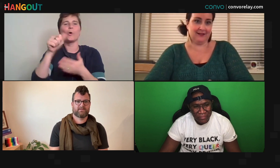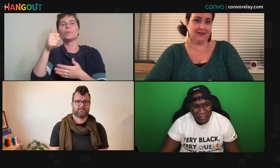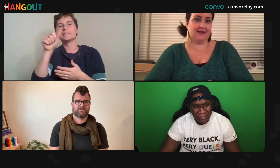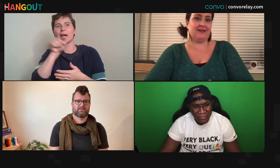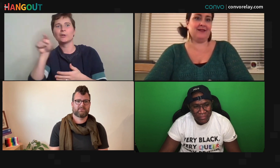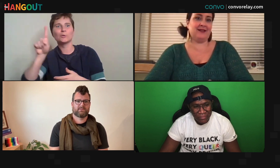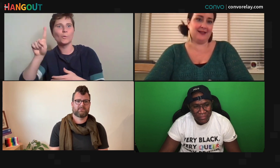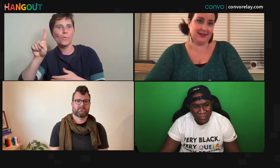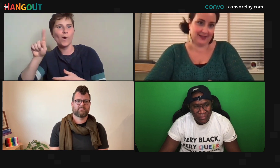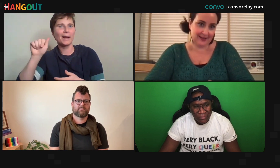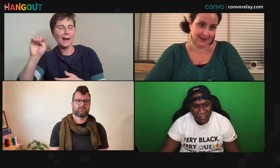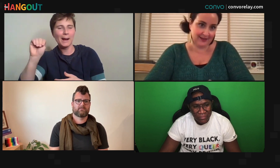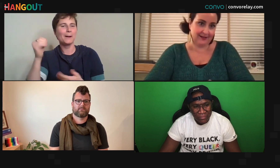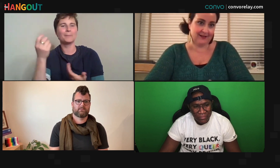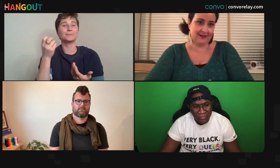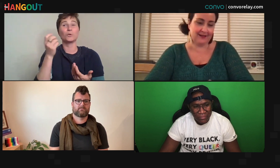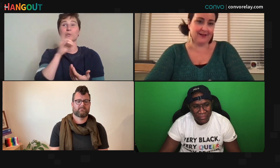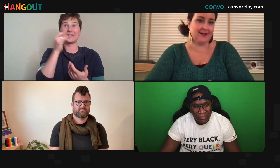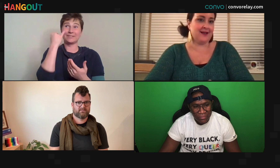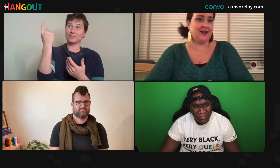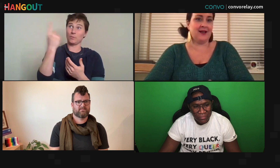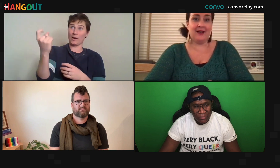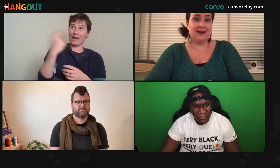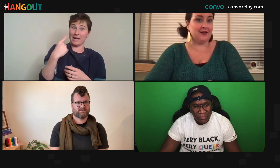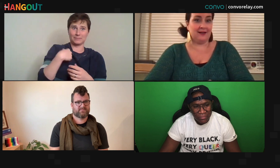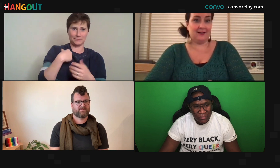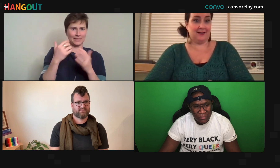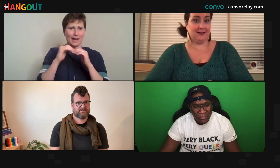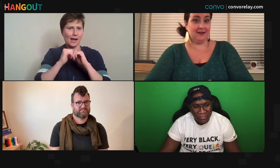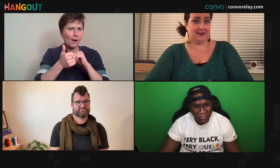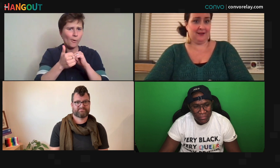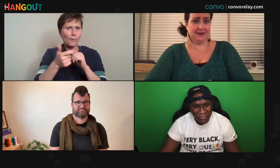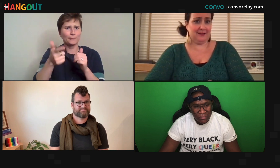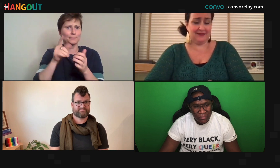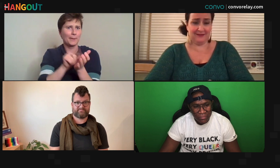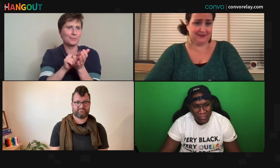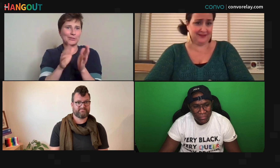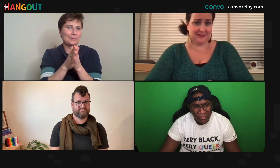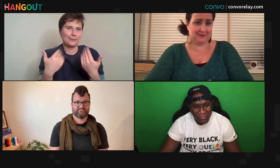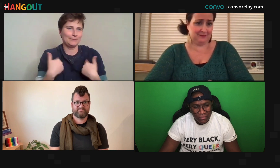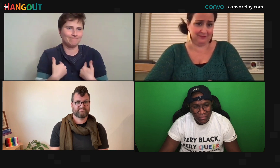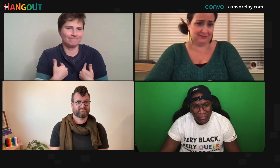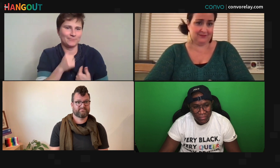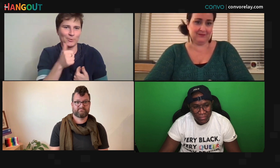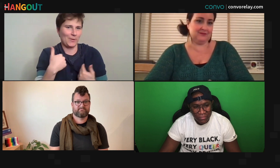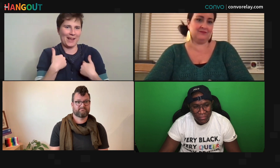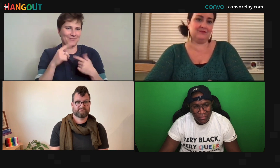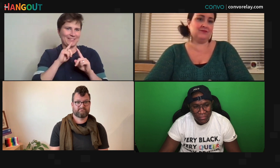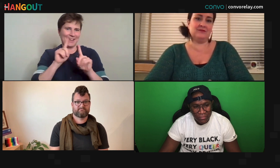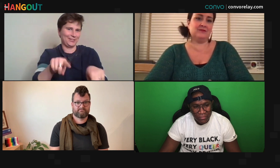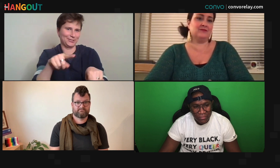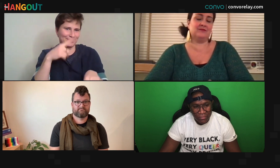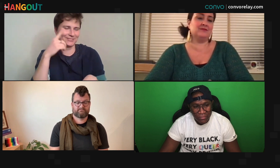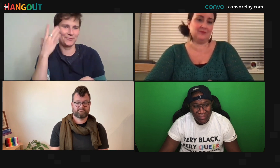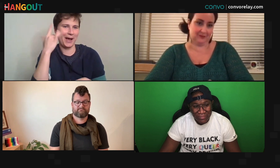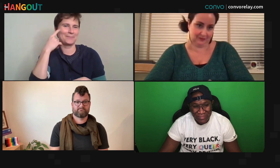writing. And I had a child, so I had to write from 10 to 1. And people ask me how I published a book.